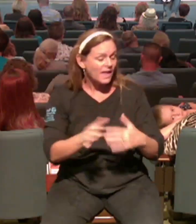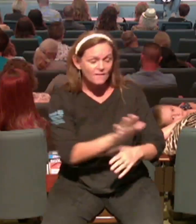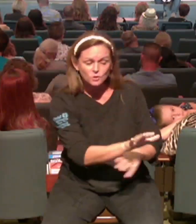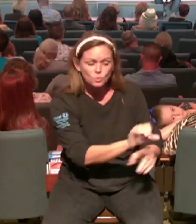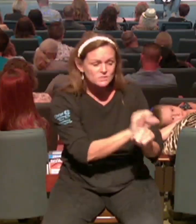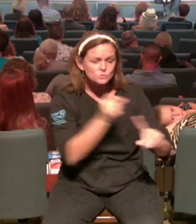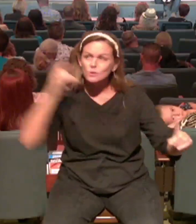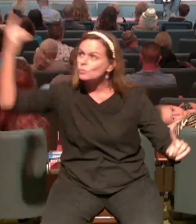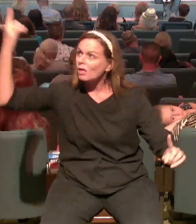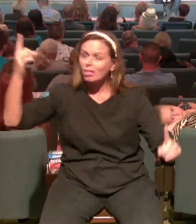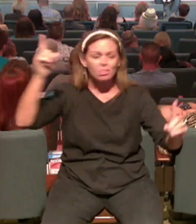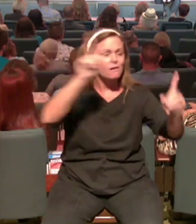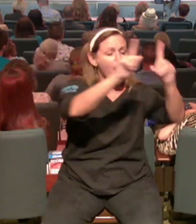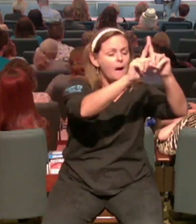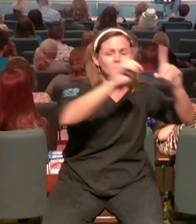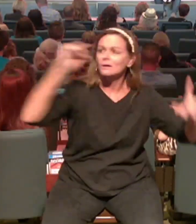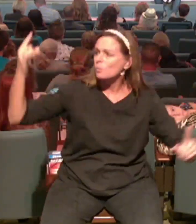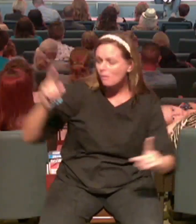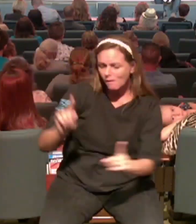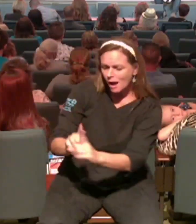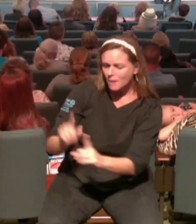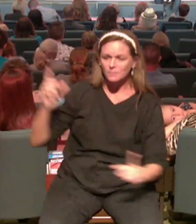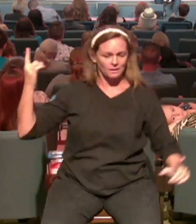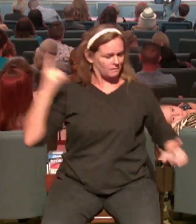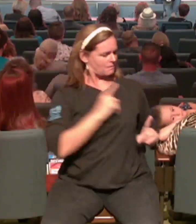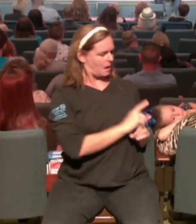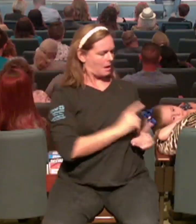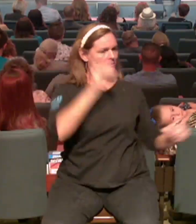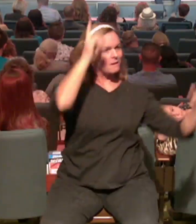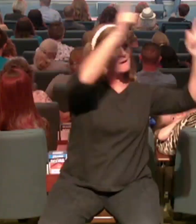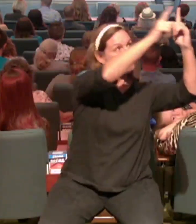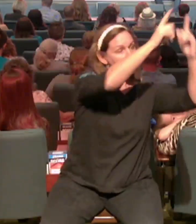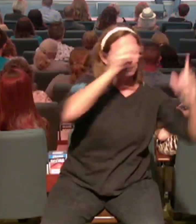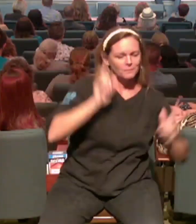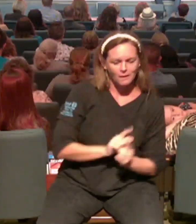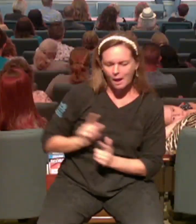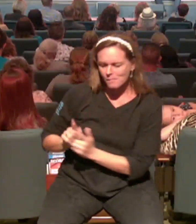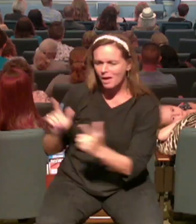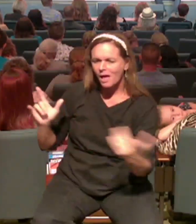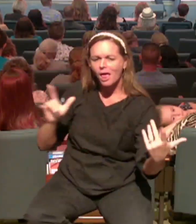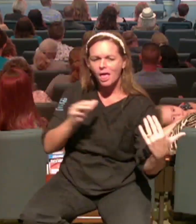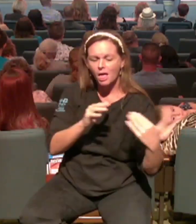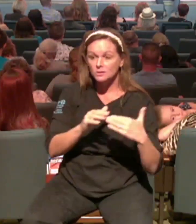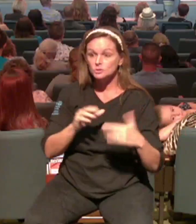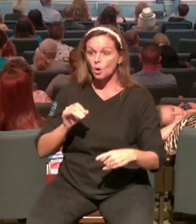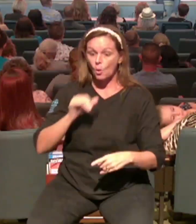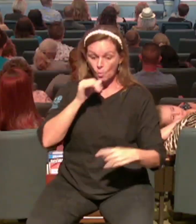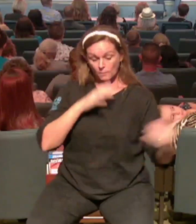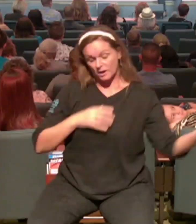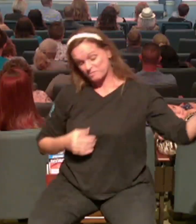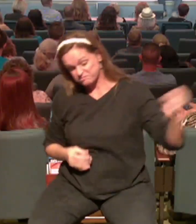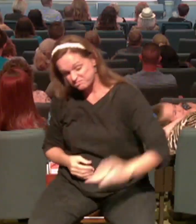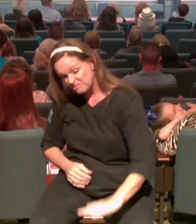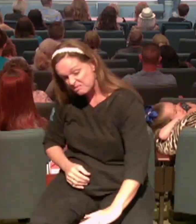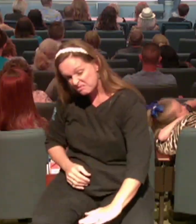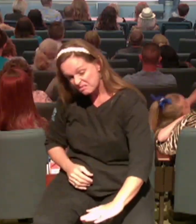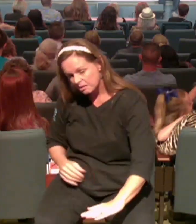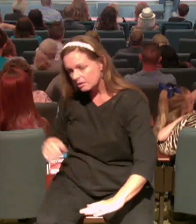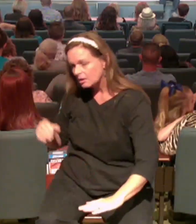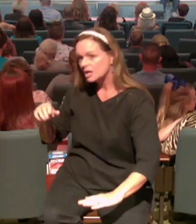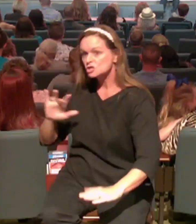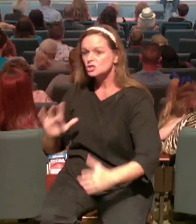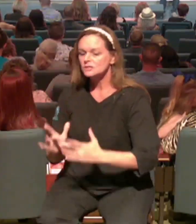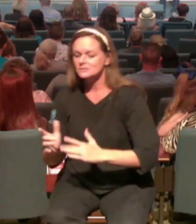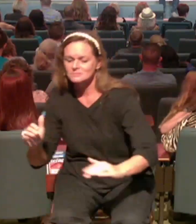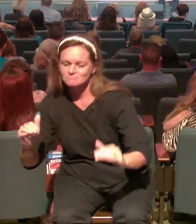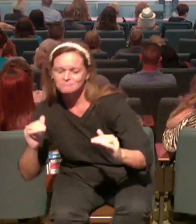life for you to live. But grace stoops. You need to thank Jesus. You know, when you think about what you're thankful